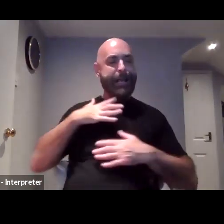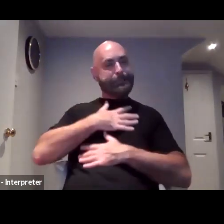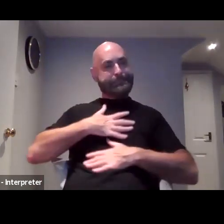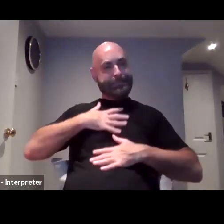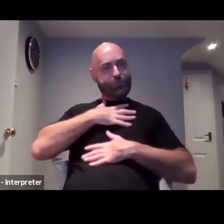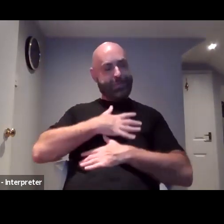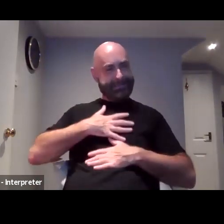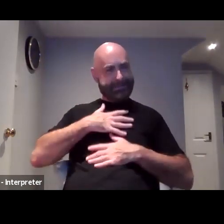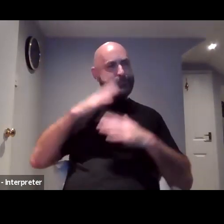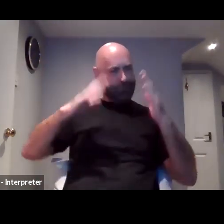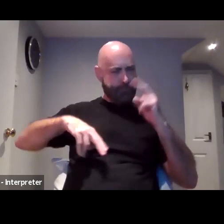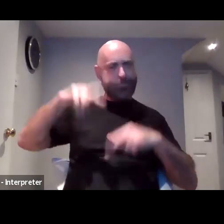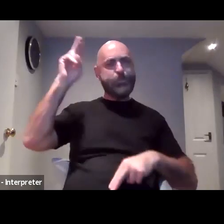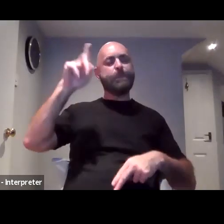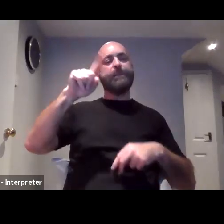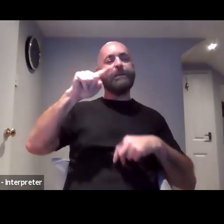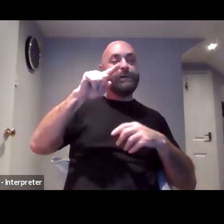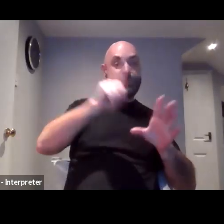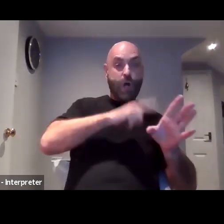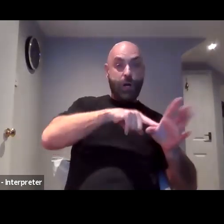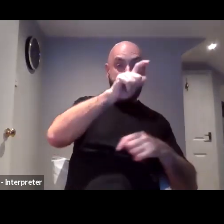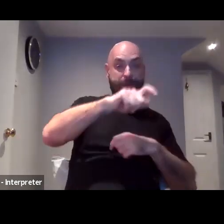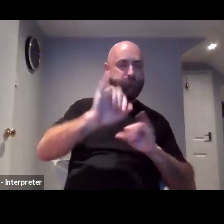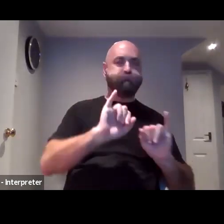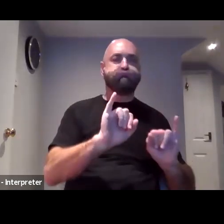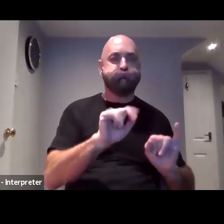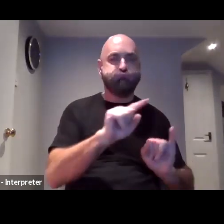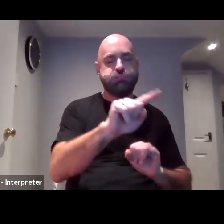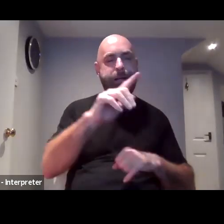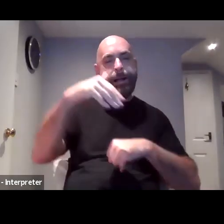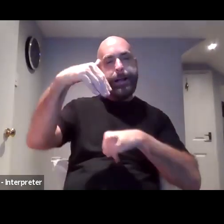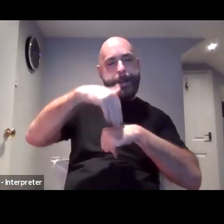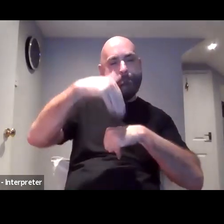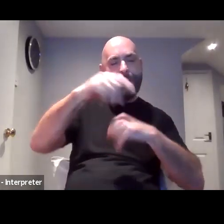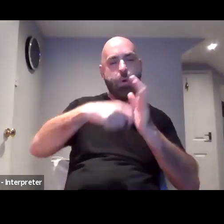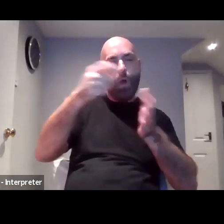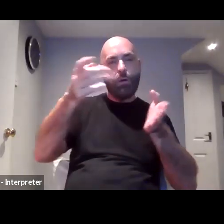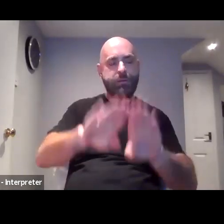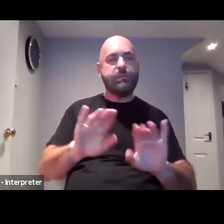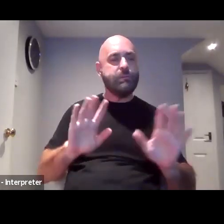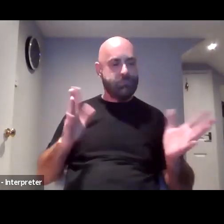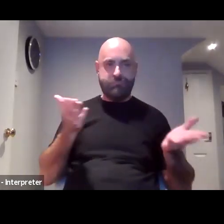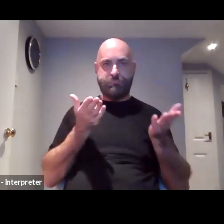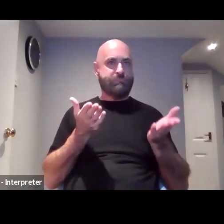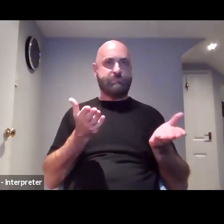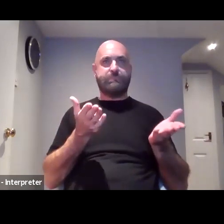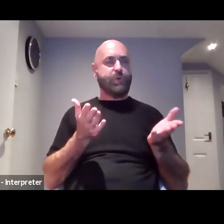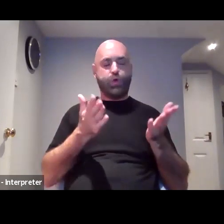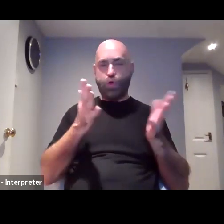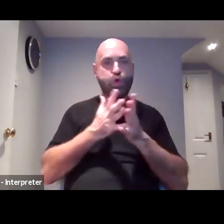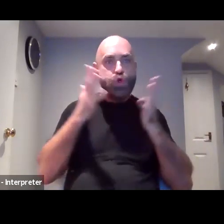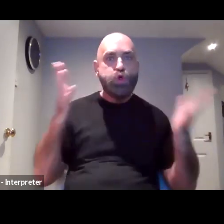which is much bigger in youngsters, and the impact of lockdown in absolute terms was